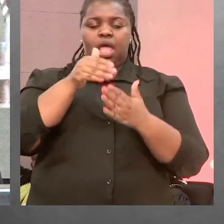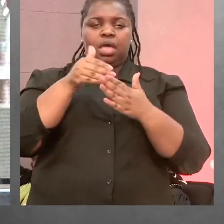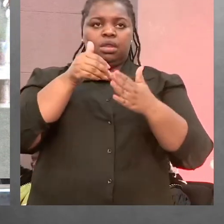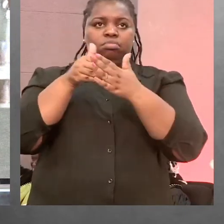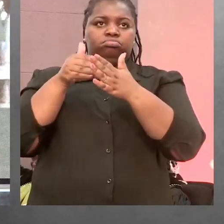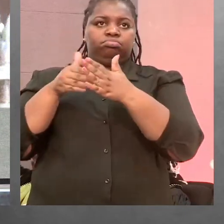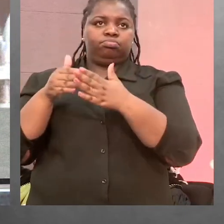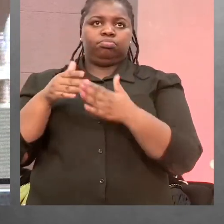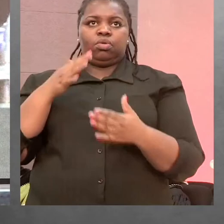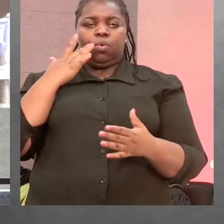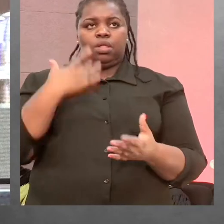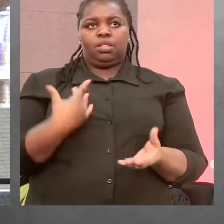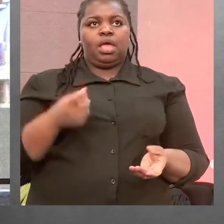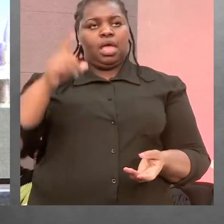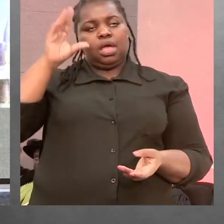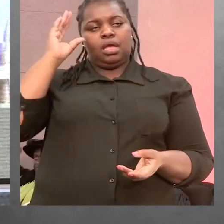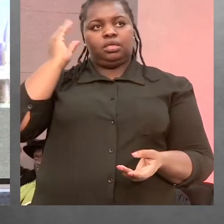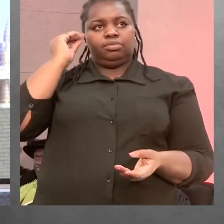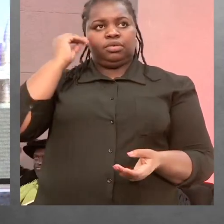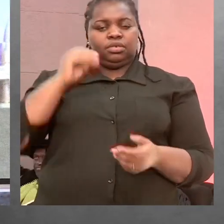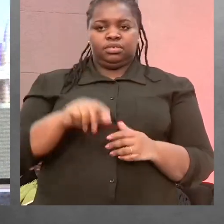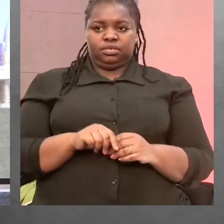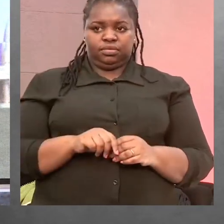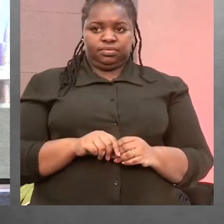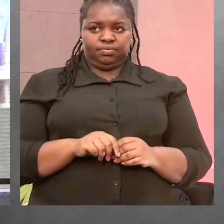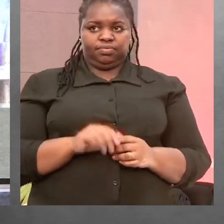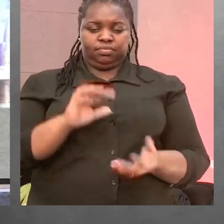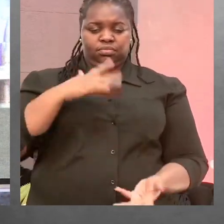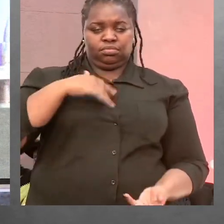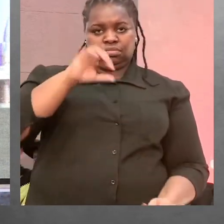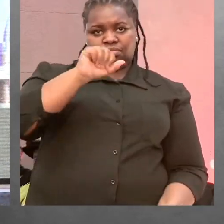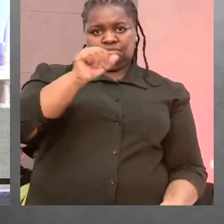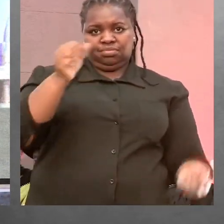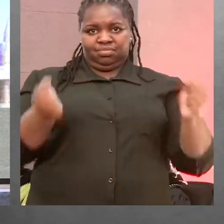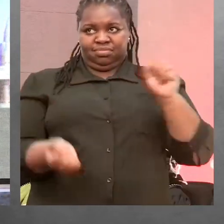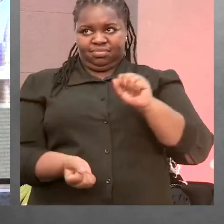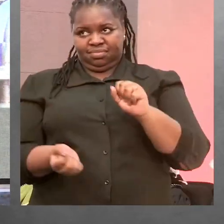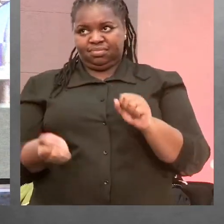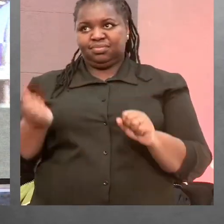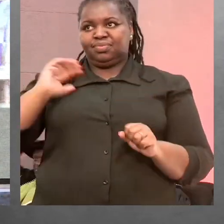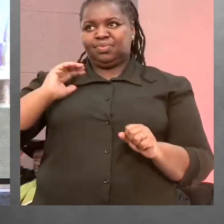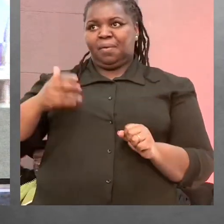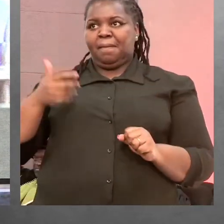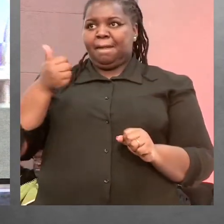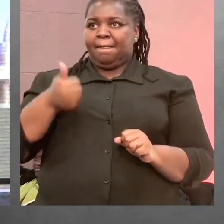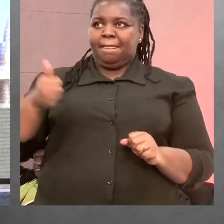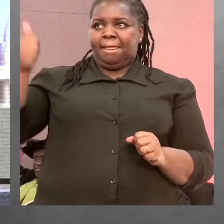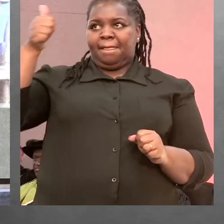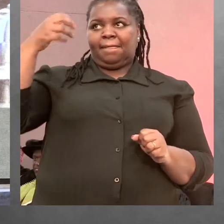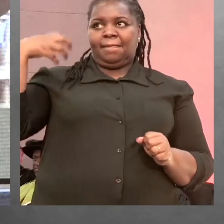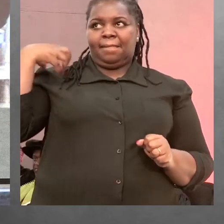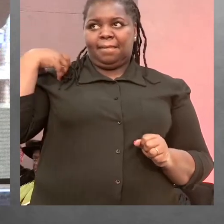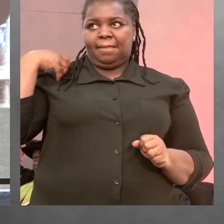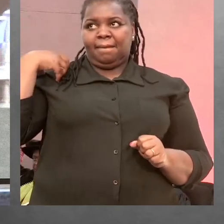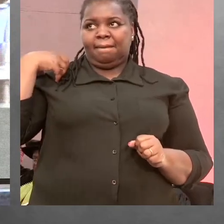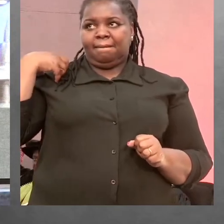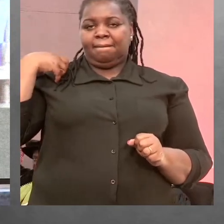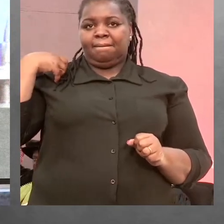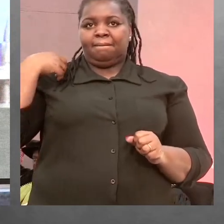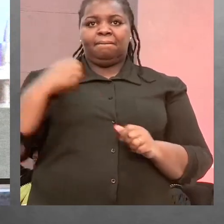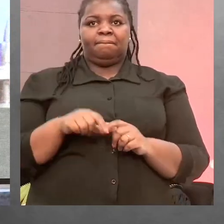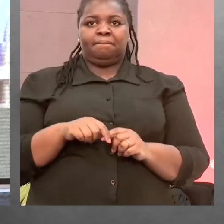stands on our way. In conclusion, Madam Vice Chancellor and Madam